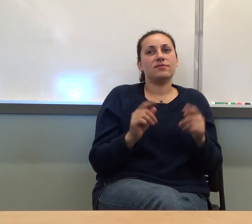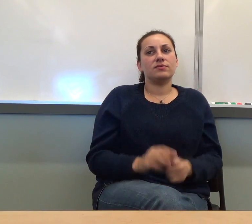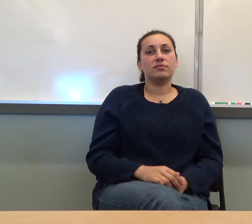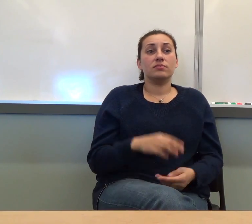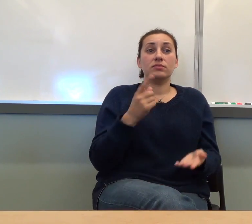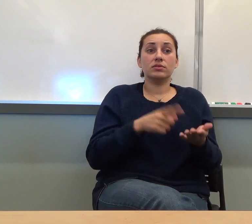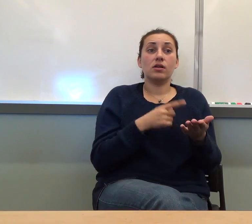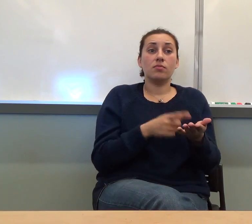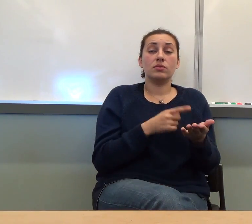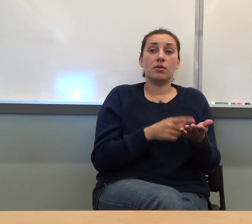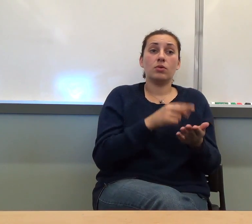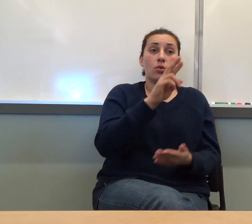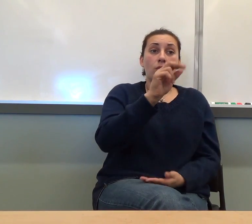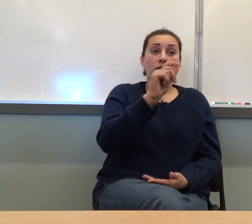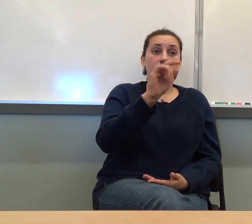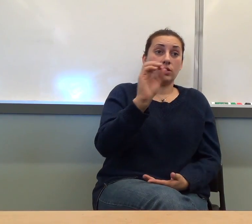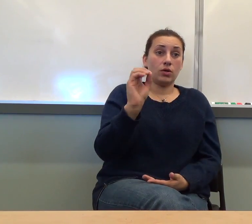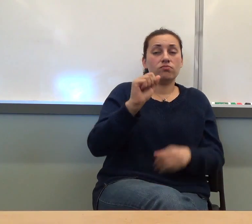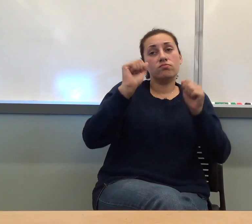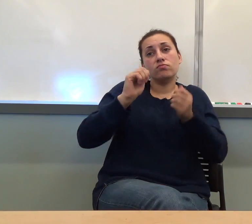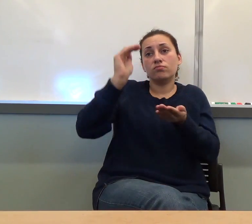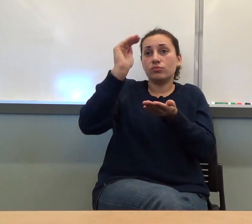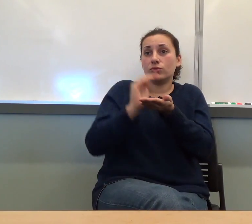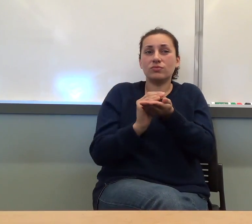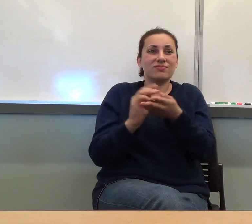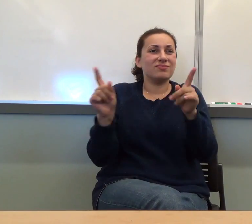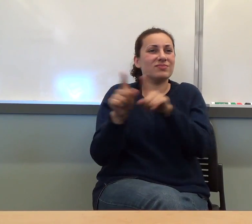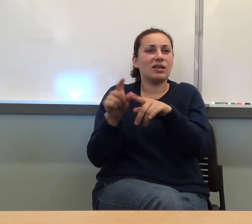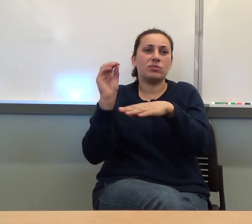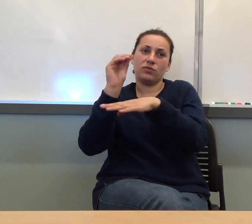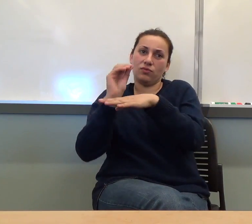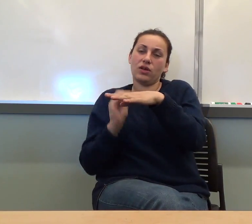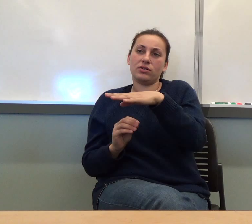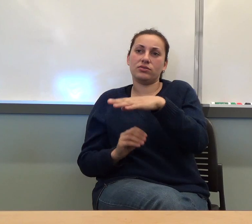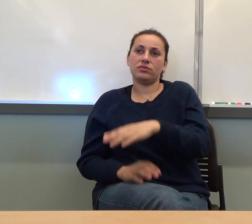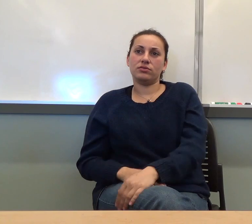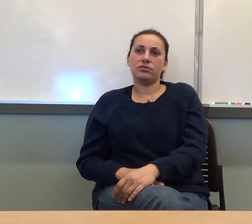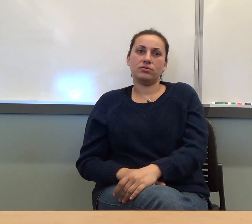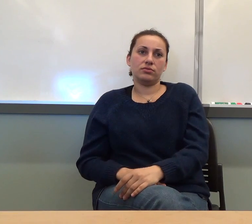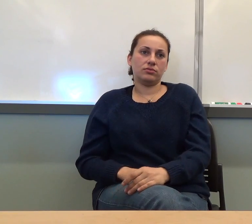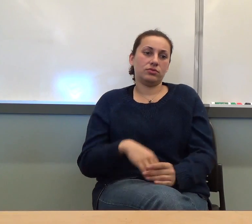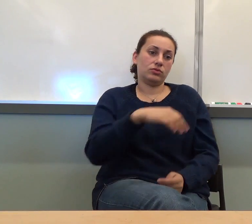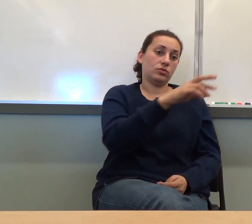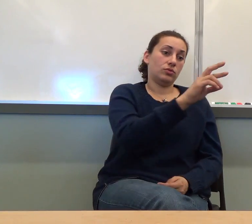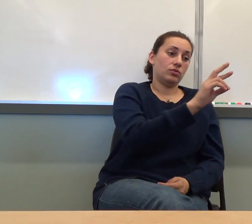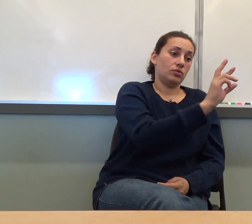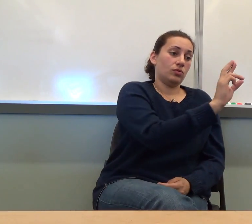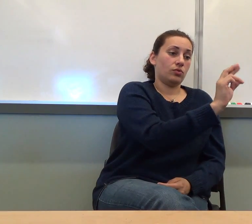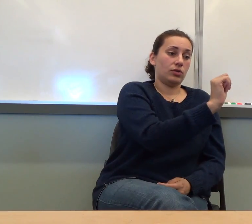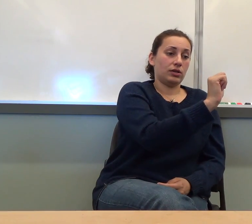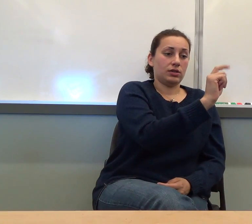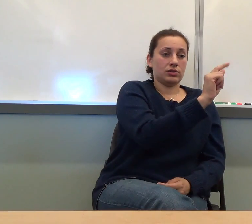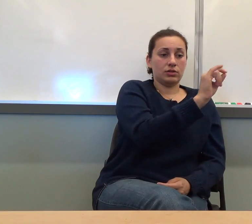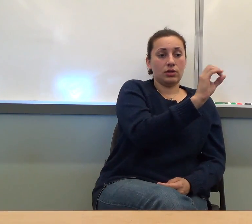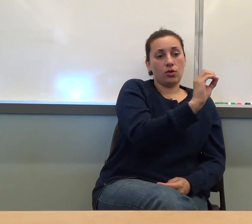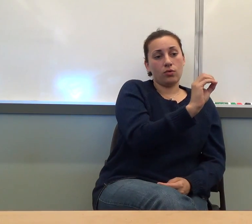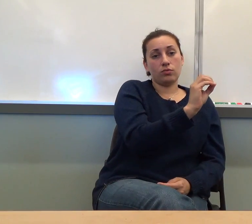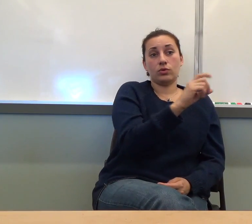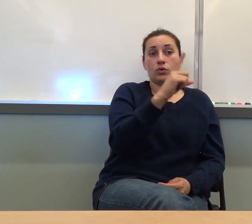reduced, just like any fraction can be reduced. Ratio of $20 to $10, obviously, that's 20